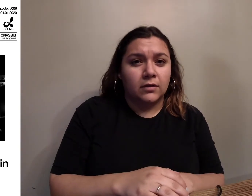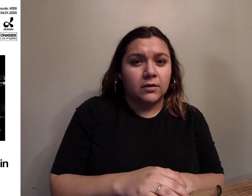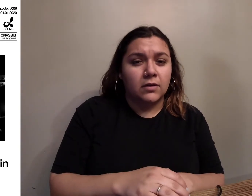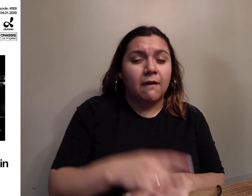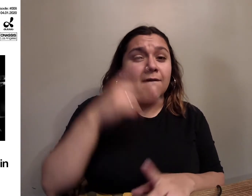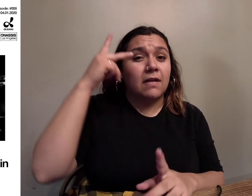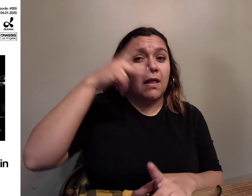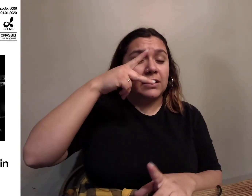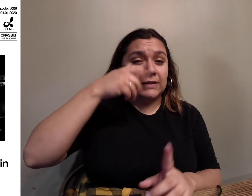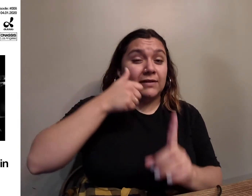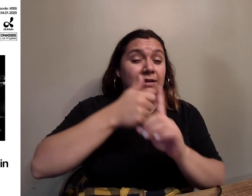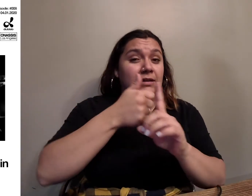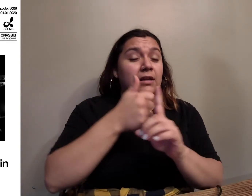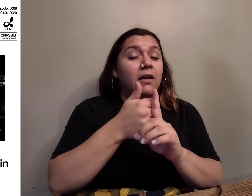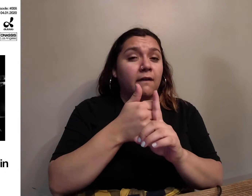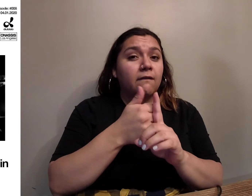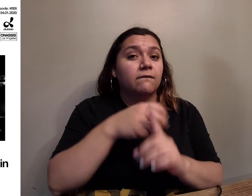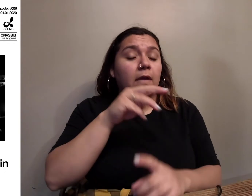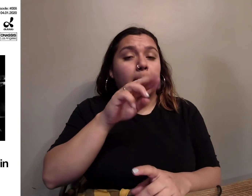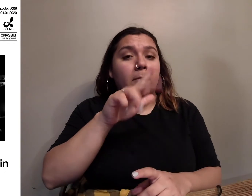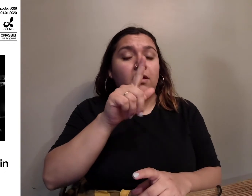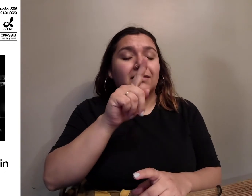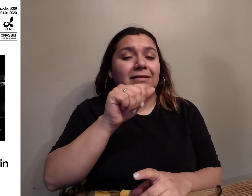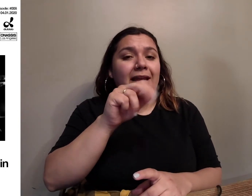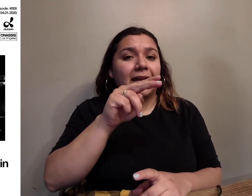where, as Montaigne says,